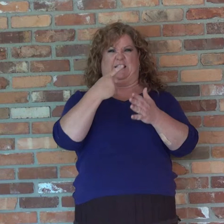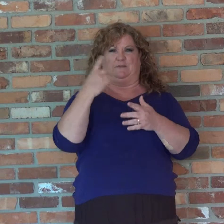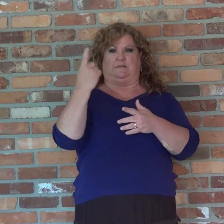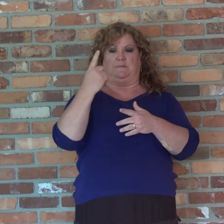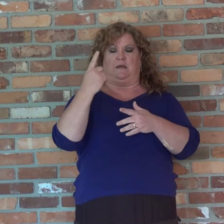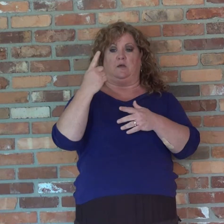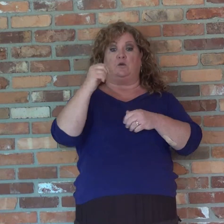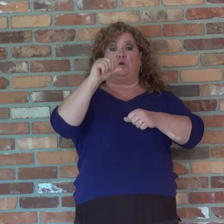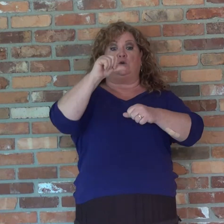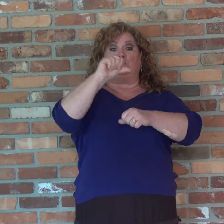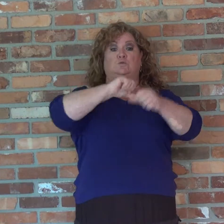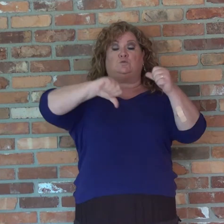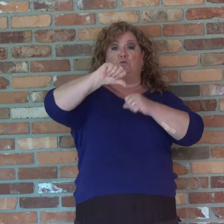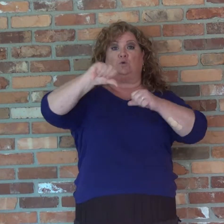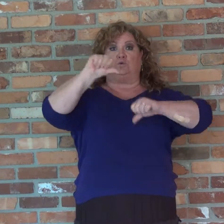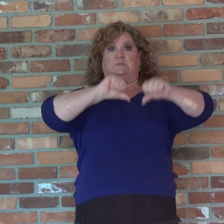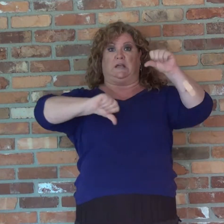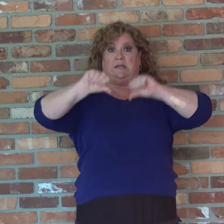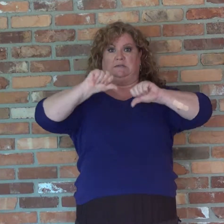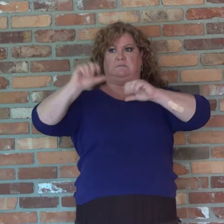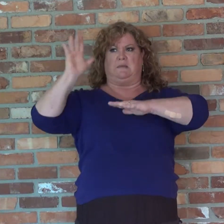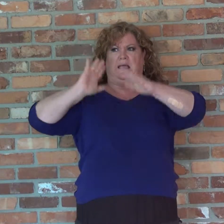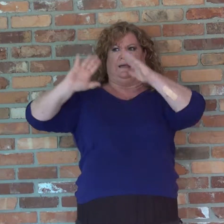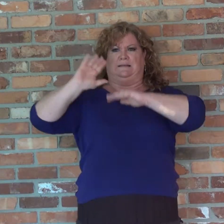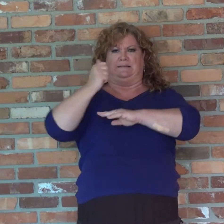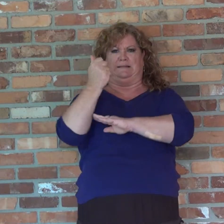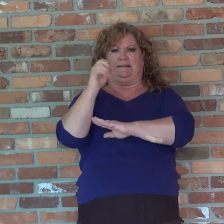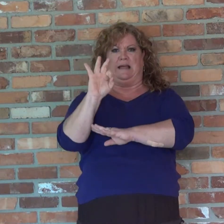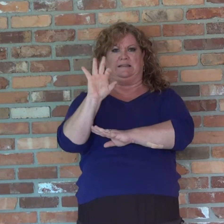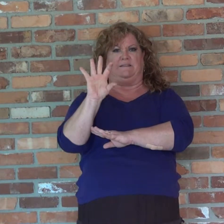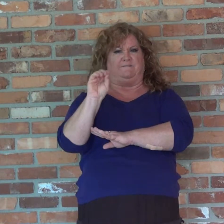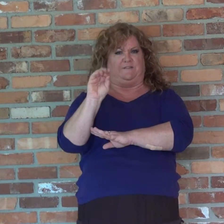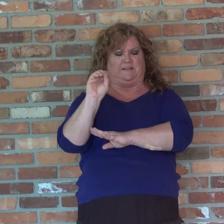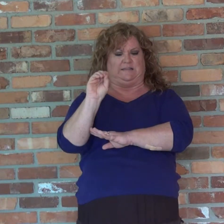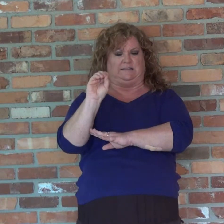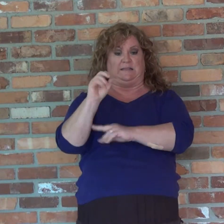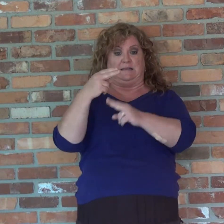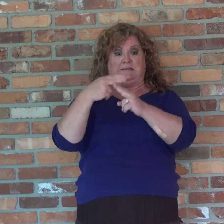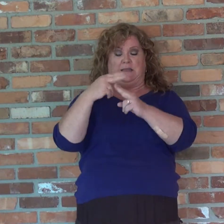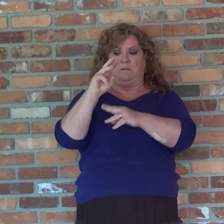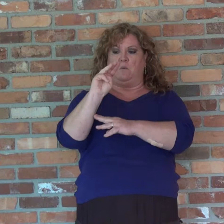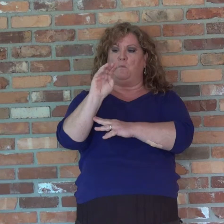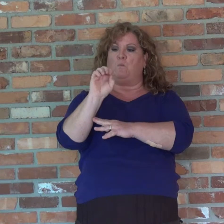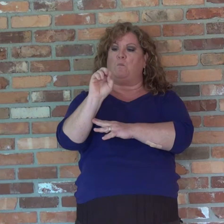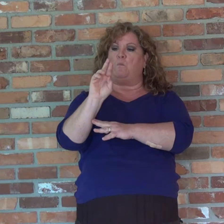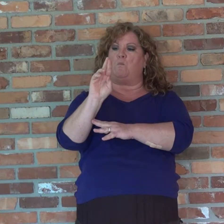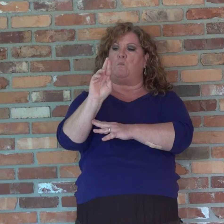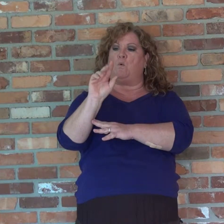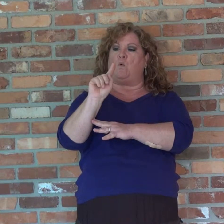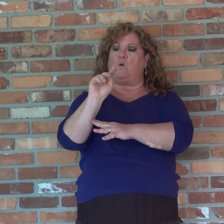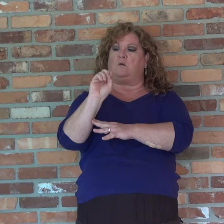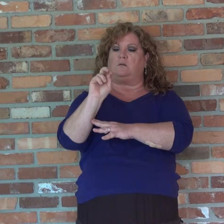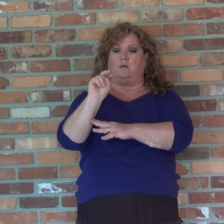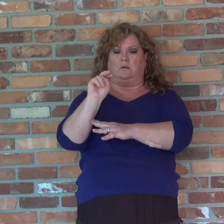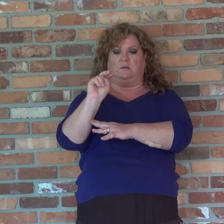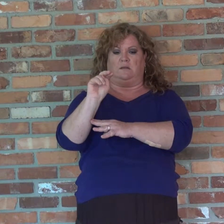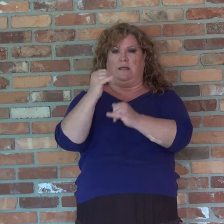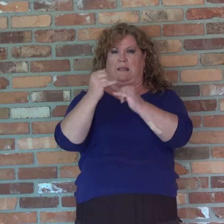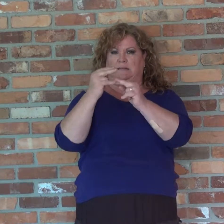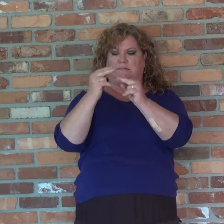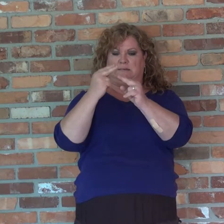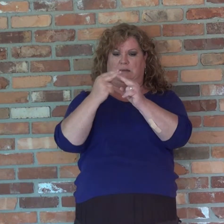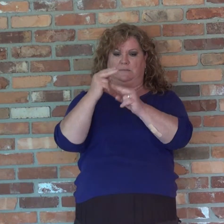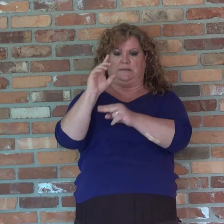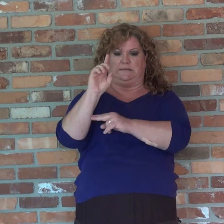in the 50s, a social scientist named Morton Deutsch talked about something he called goal structures. And